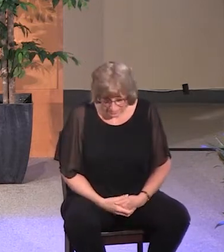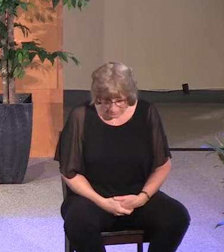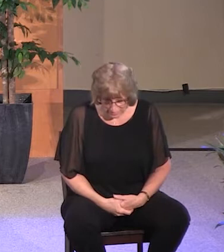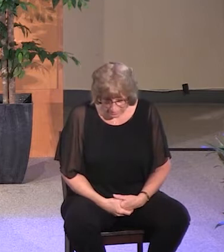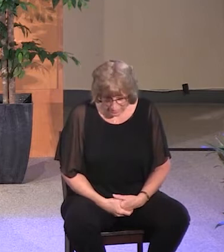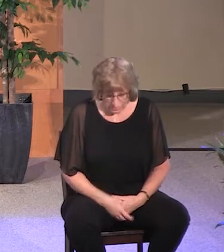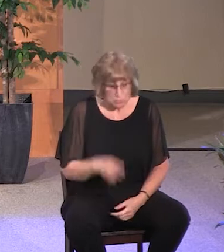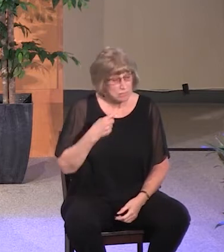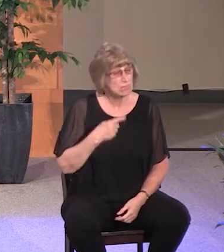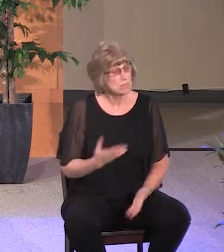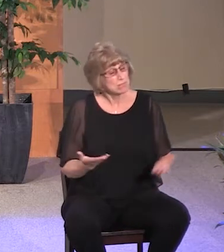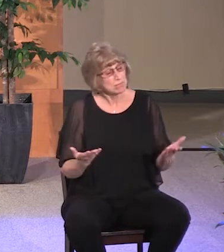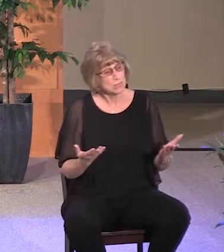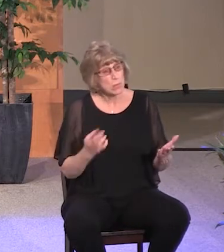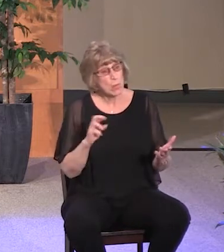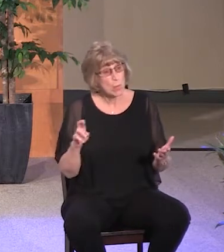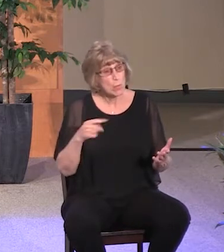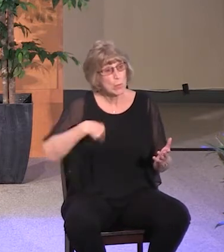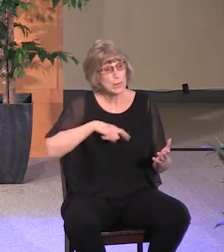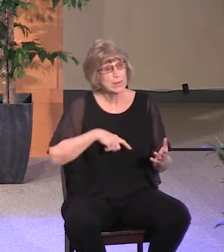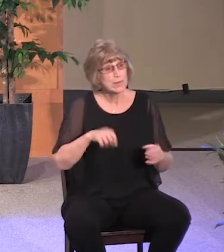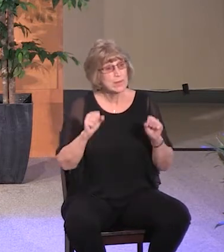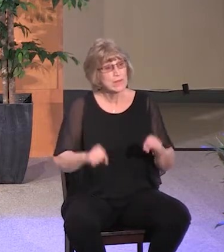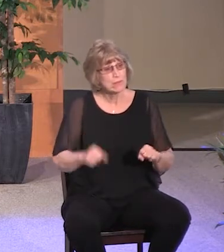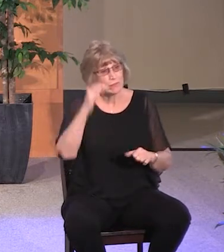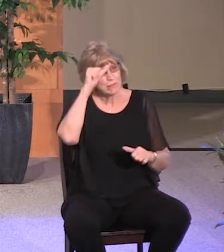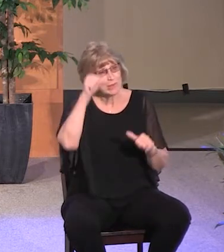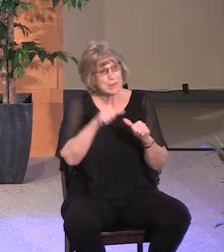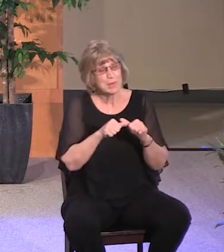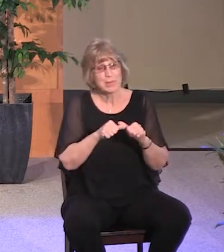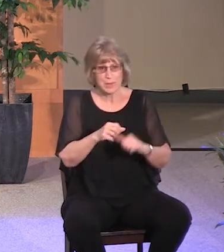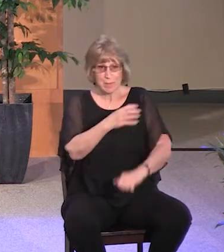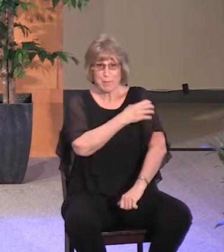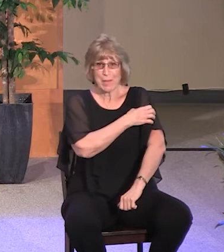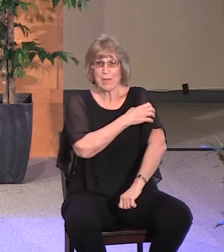Or we can remember we only have power over ourselves.